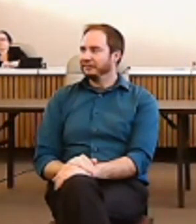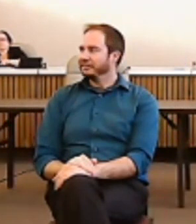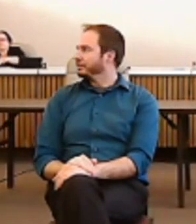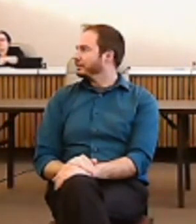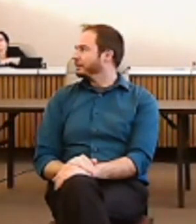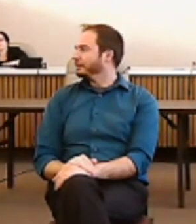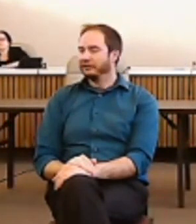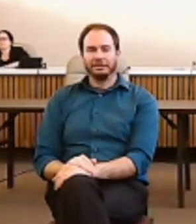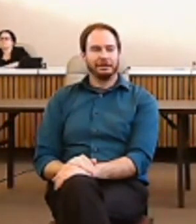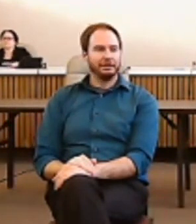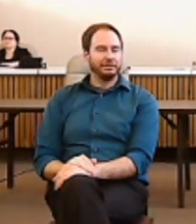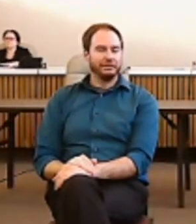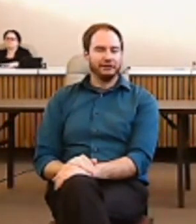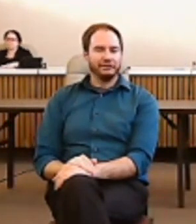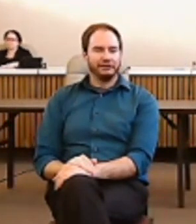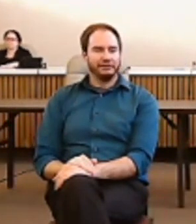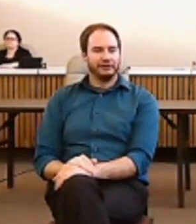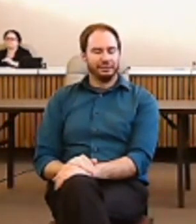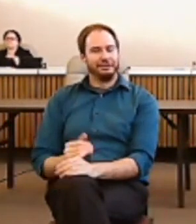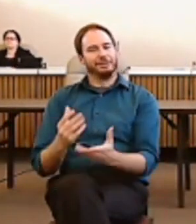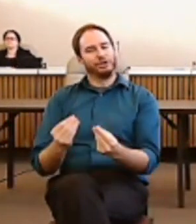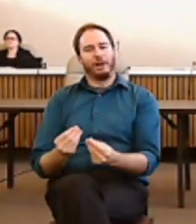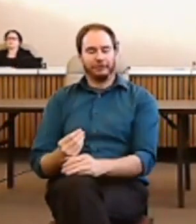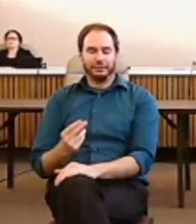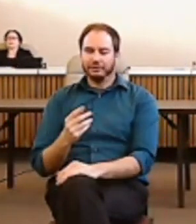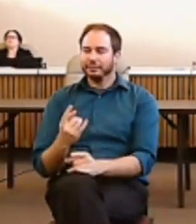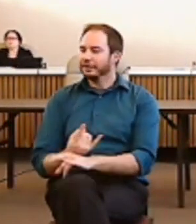I think there's another. They're all online.